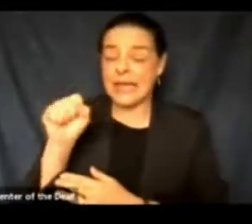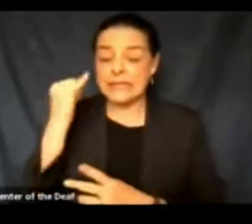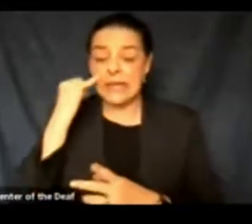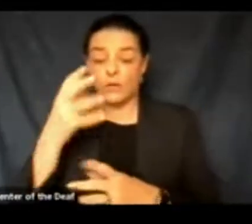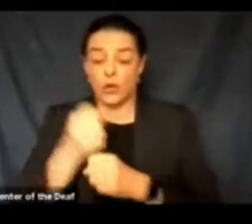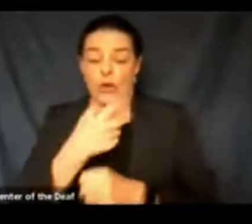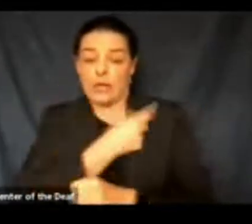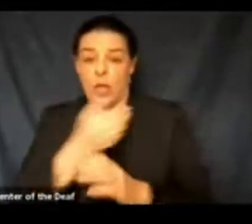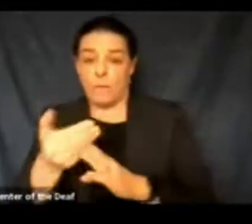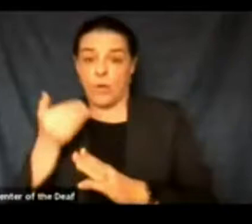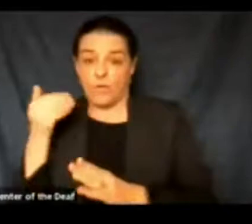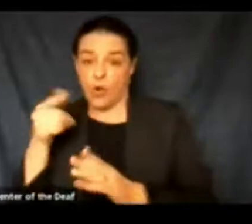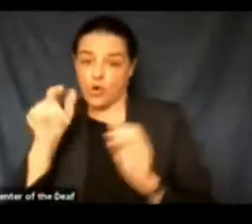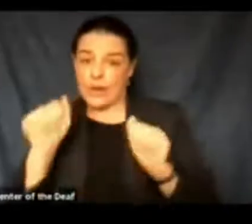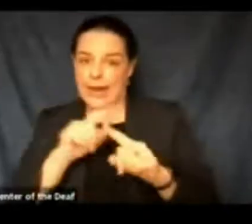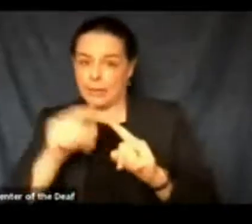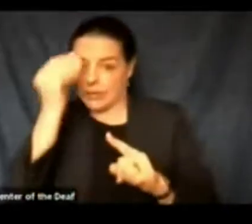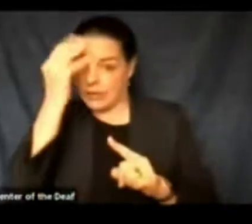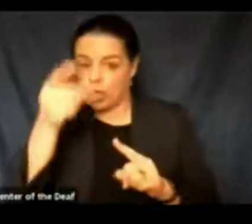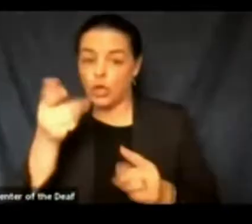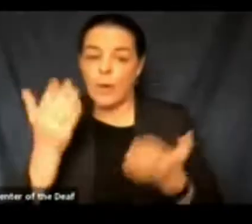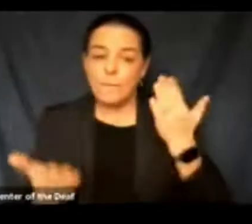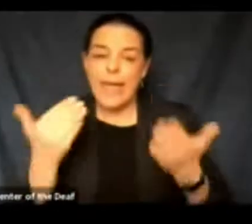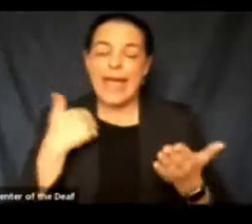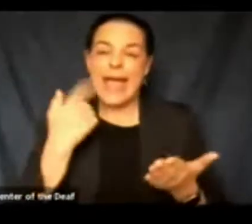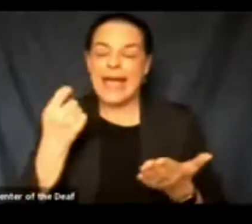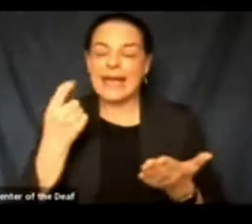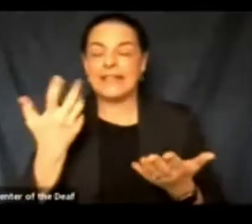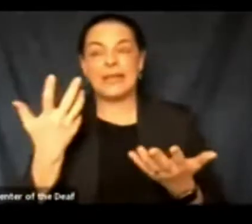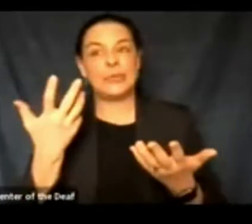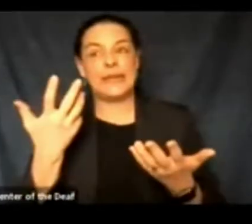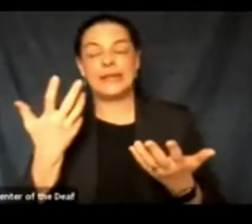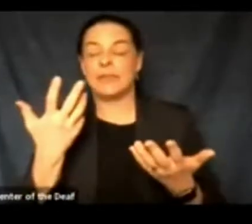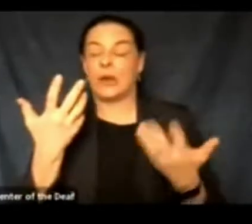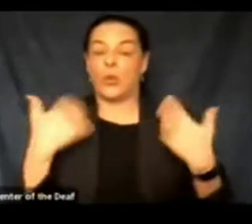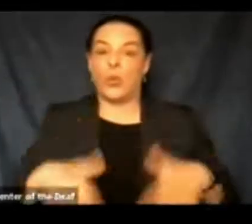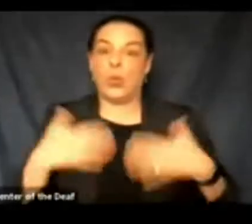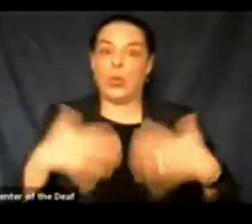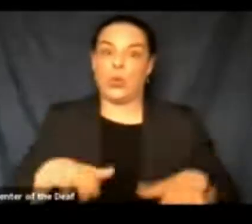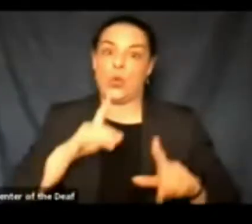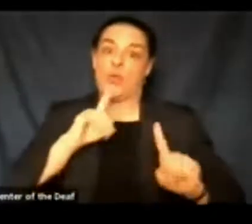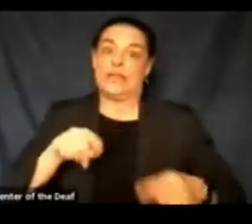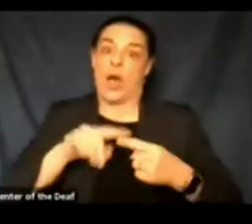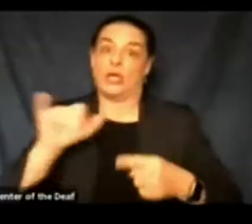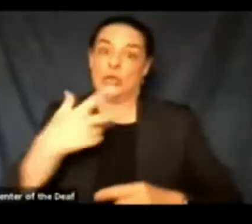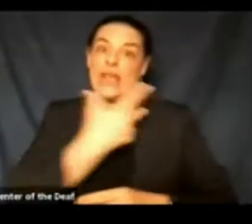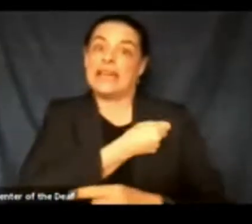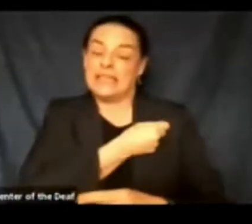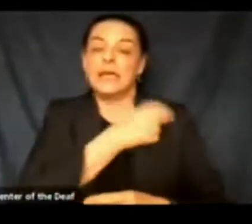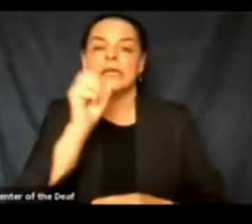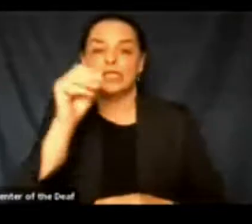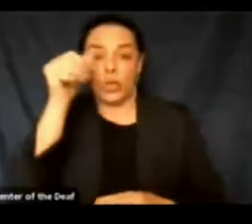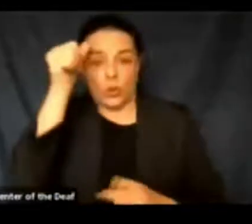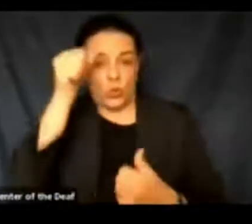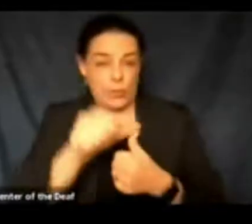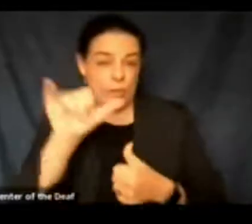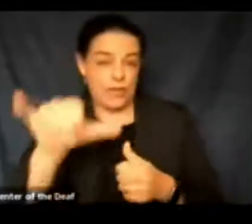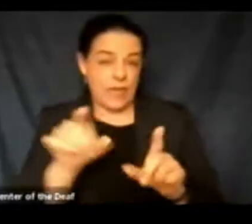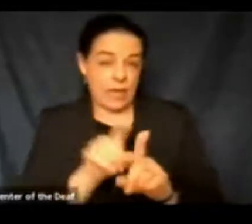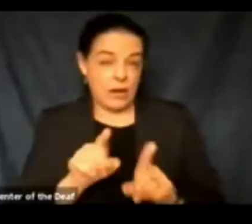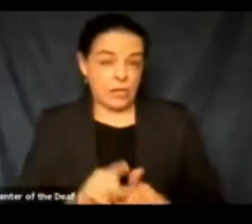than that, you can, but you need to know that you're probably going to have a little bit of a doozy of an immune response to that. And so keep that in mind as